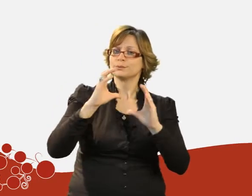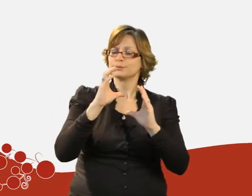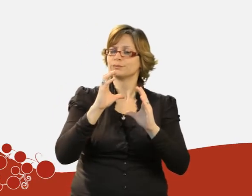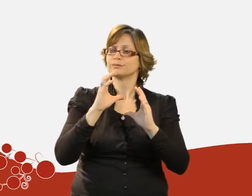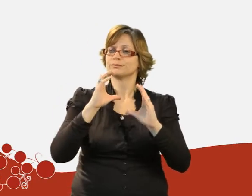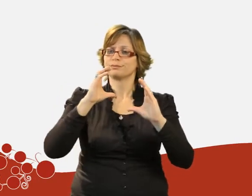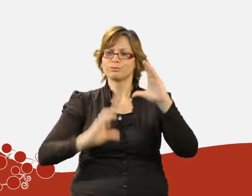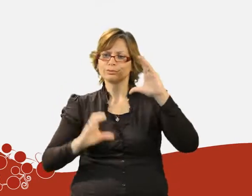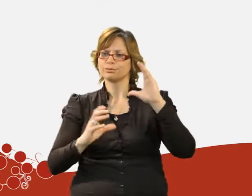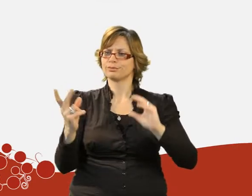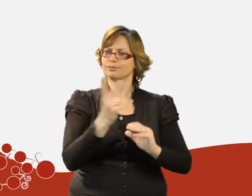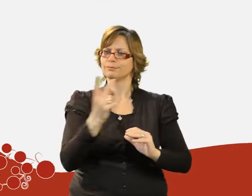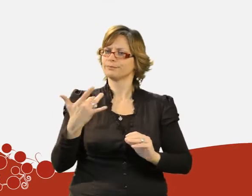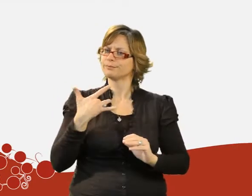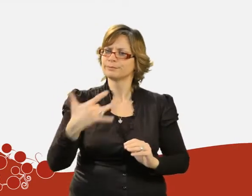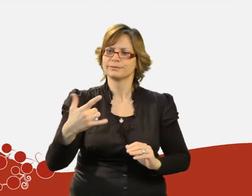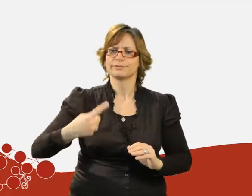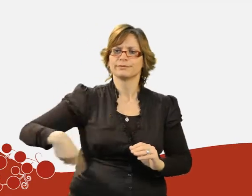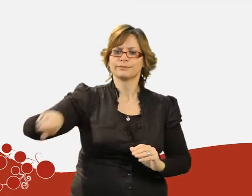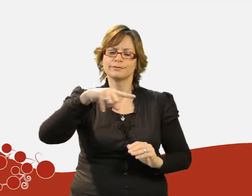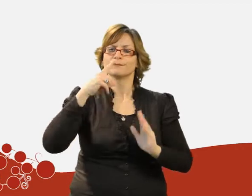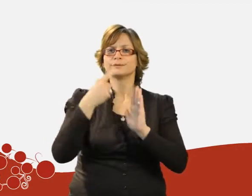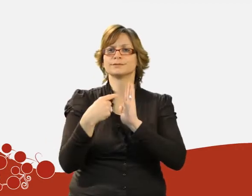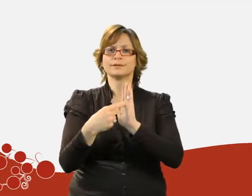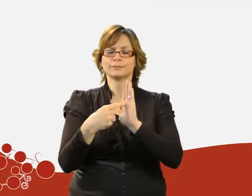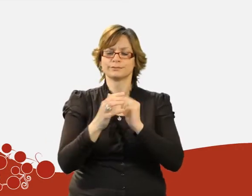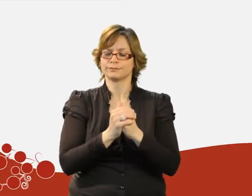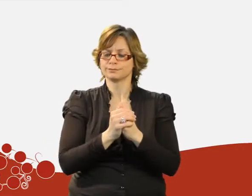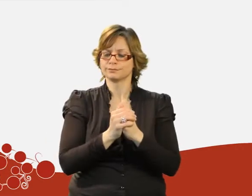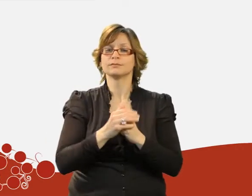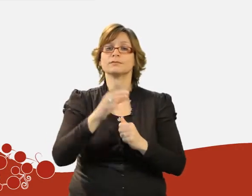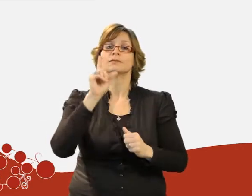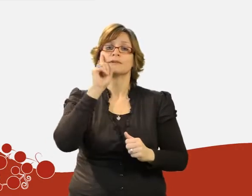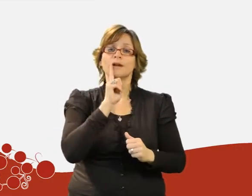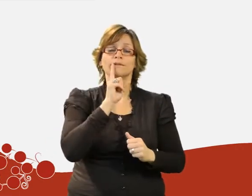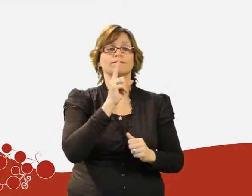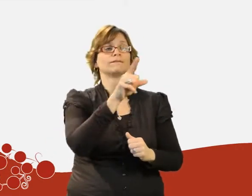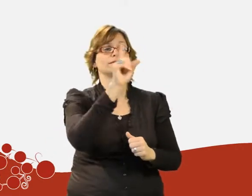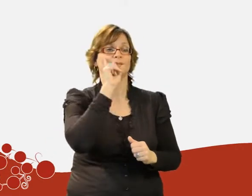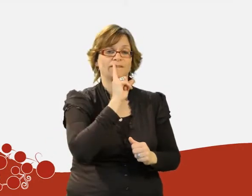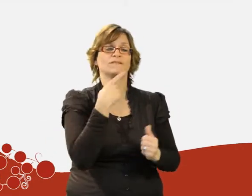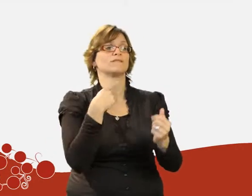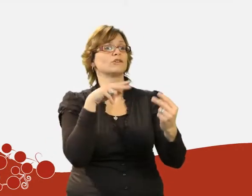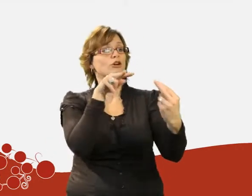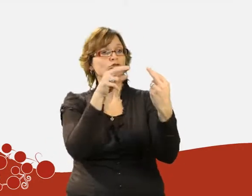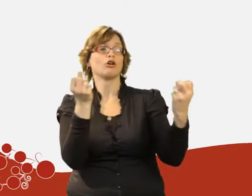There are many common miscommunications between deaf and hearing individuals. When two deaf individuals are